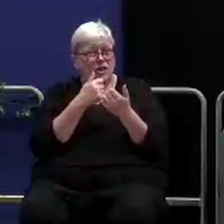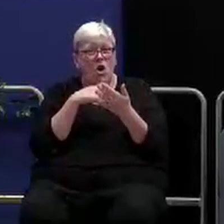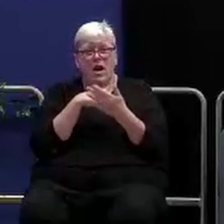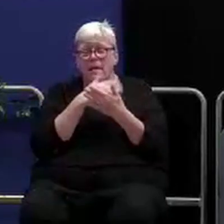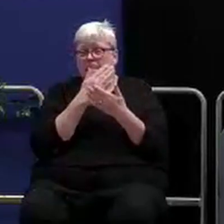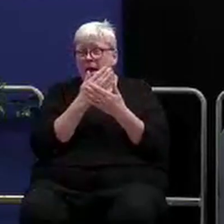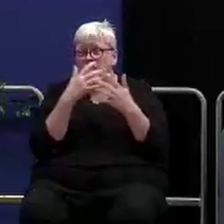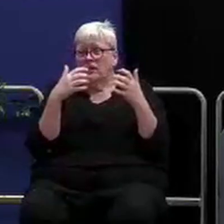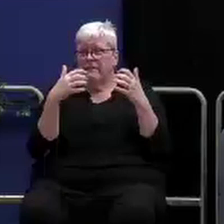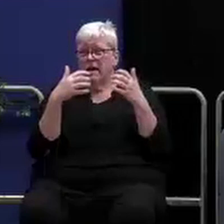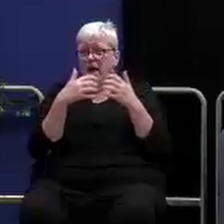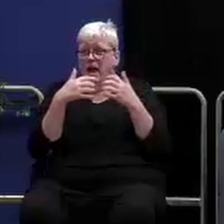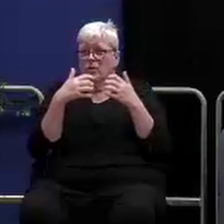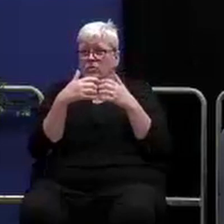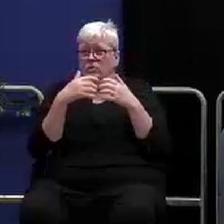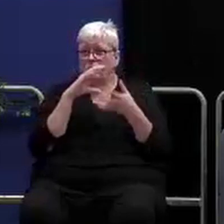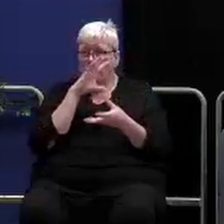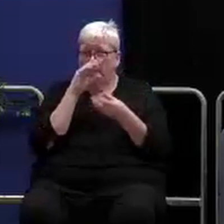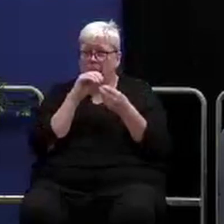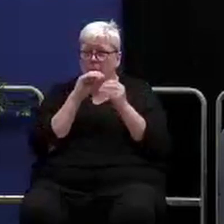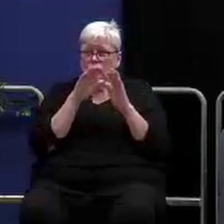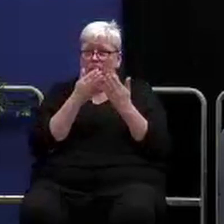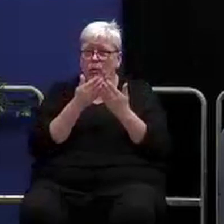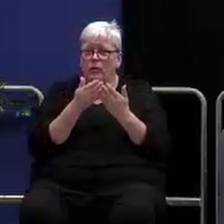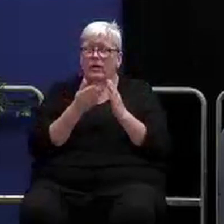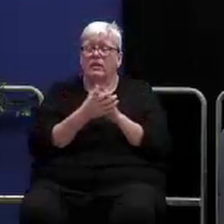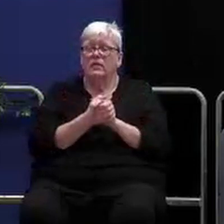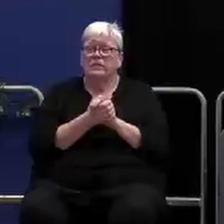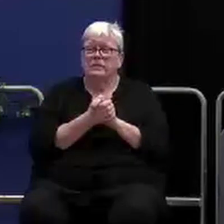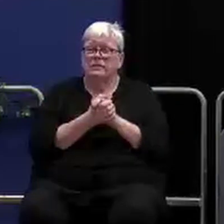how you put your books together?